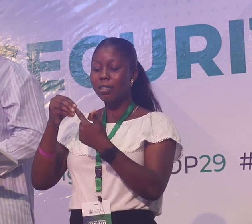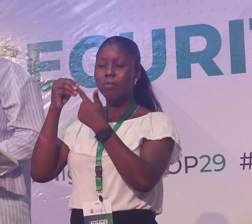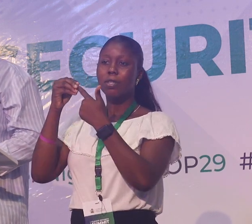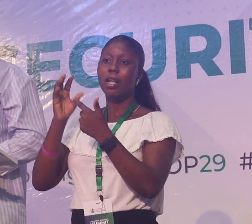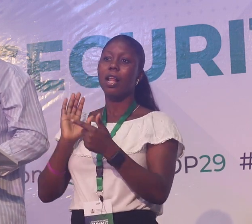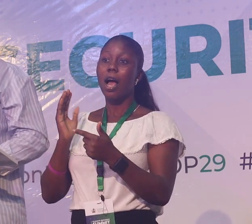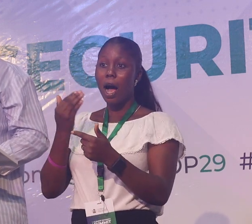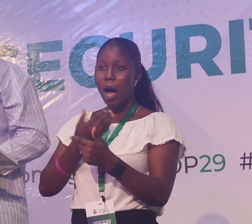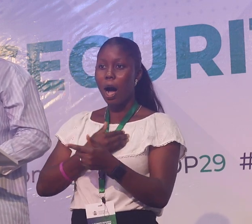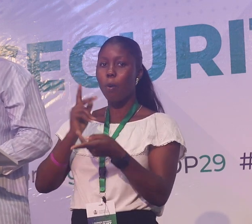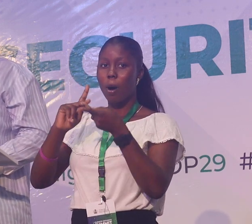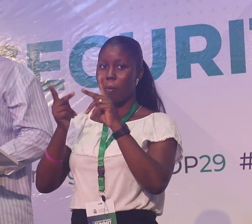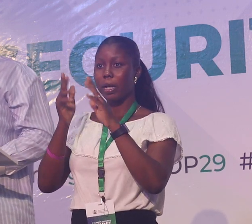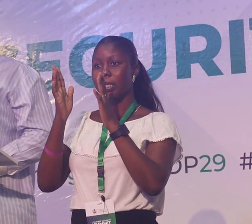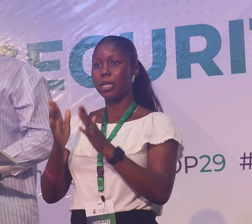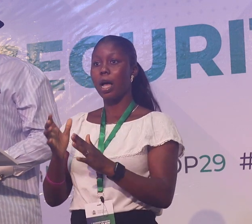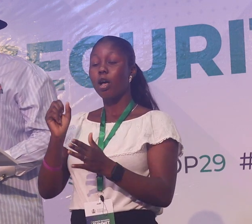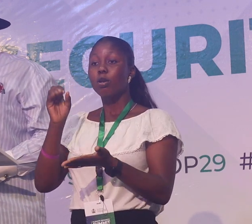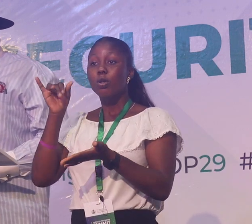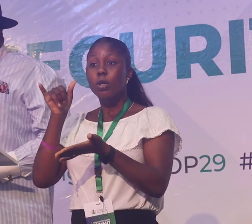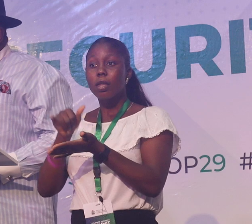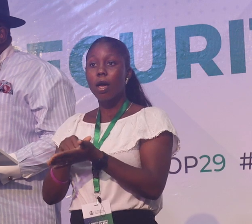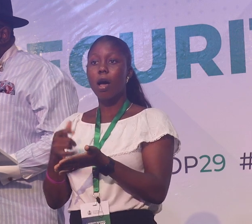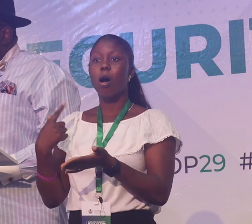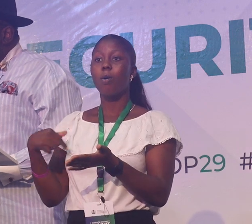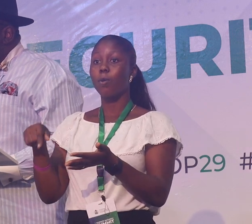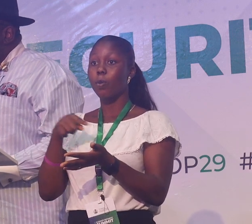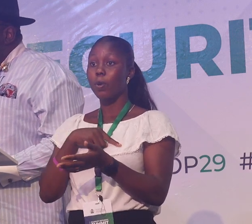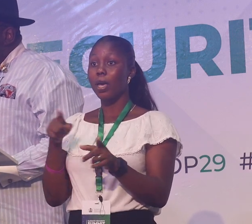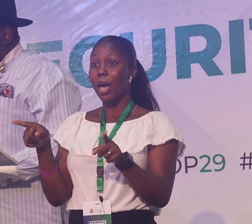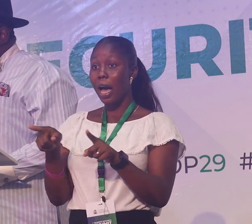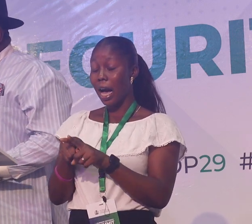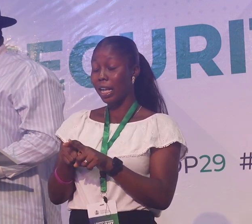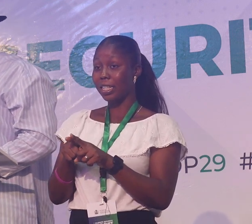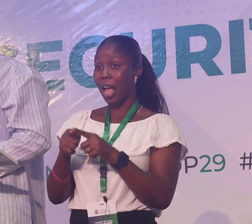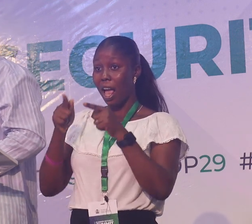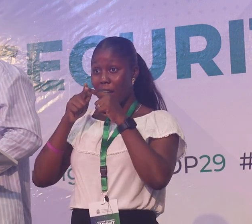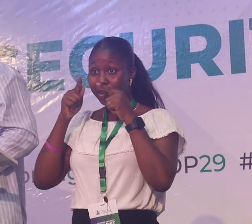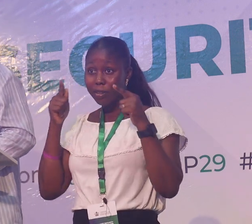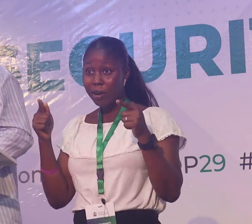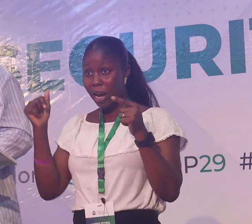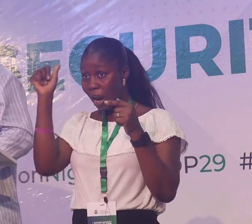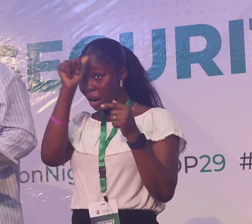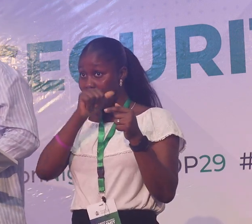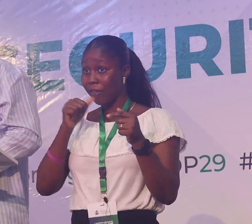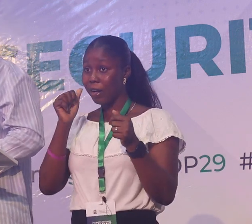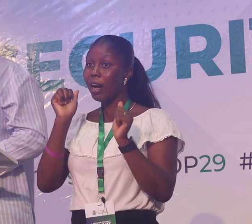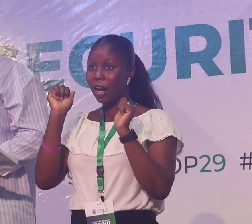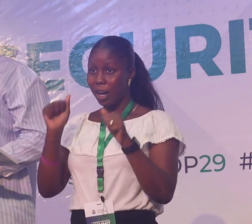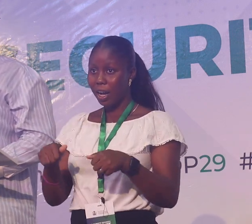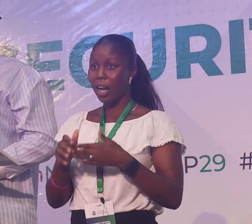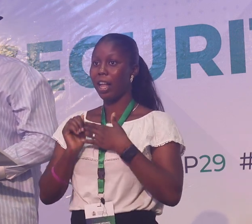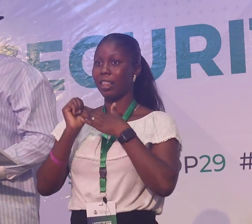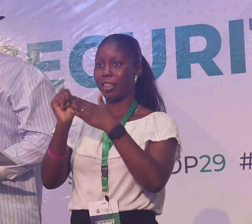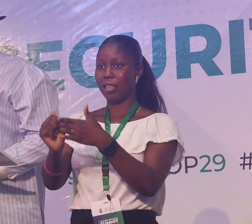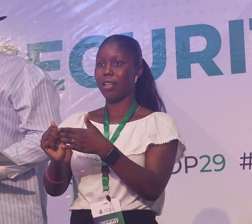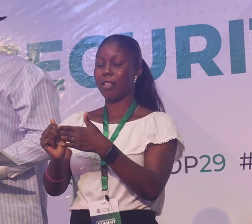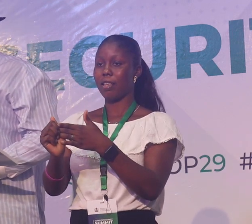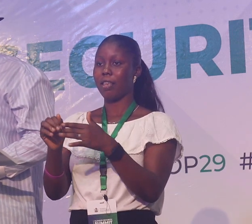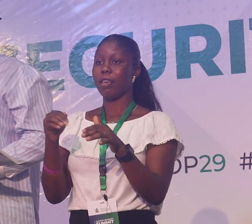so that we, as a giant of Africa, can lead in the climate sphere.